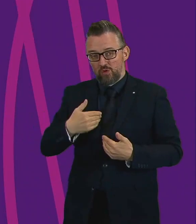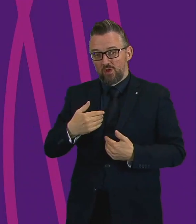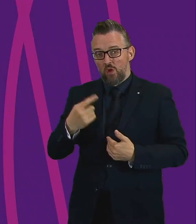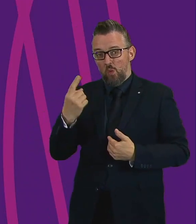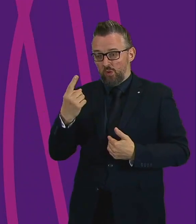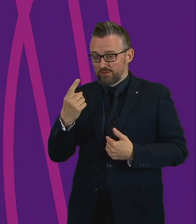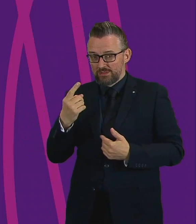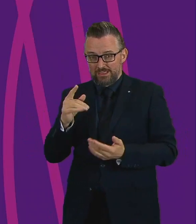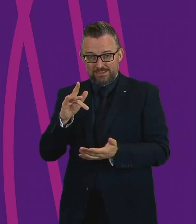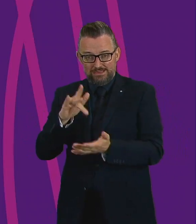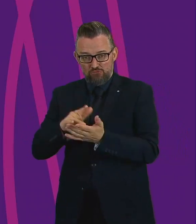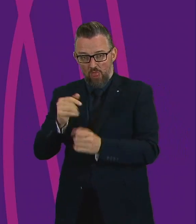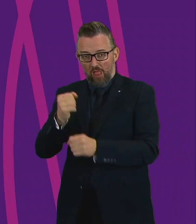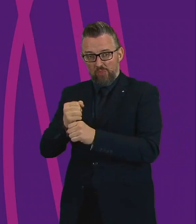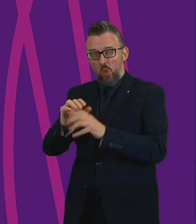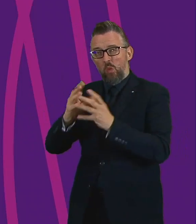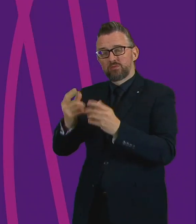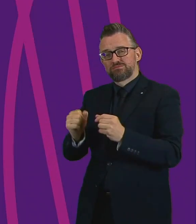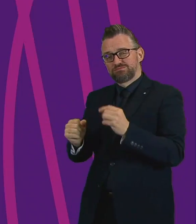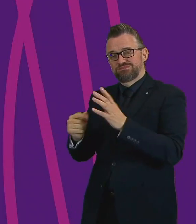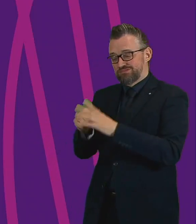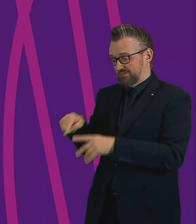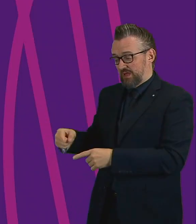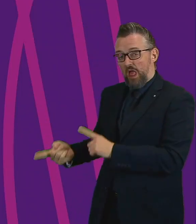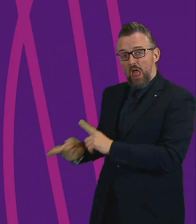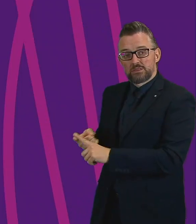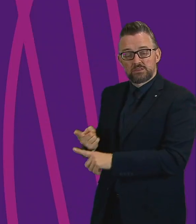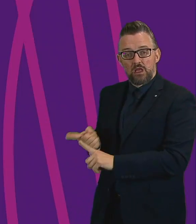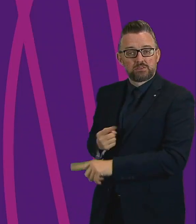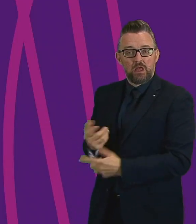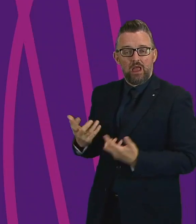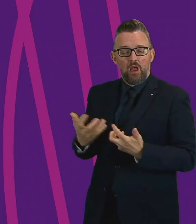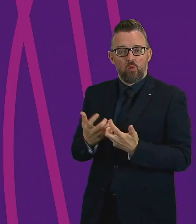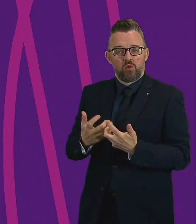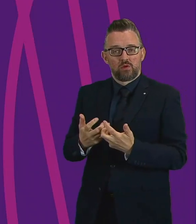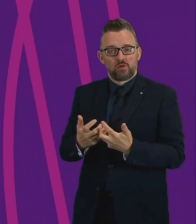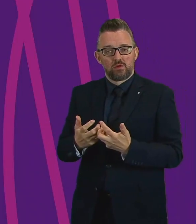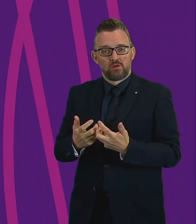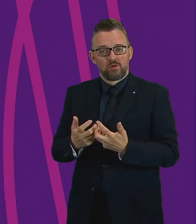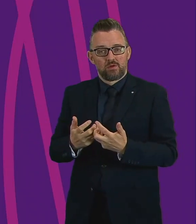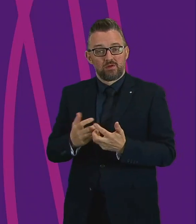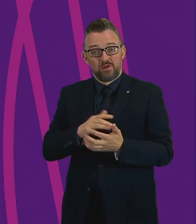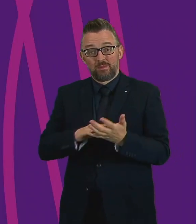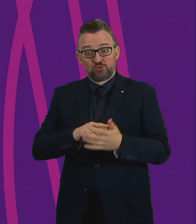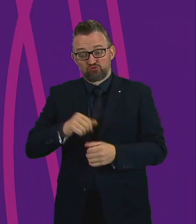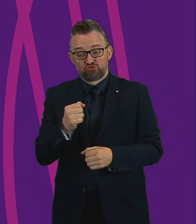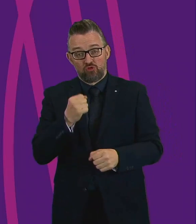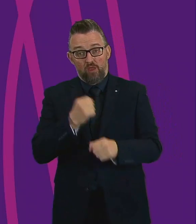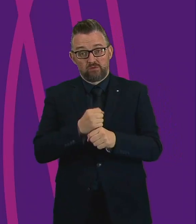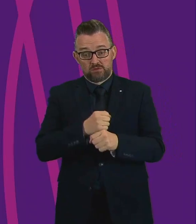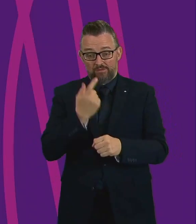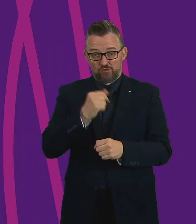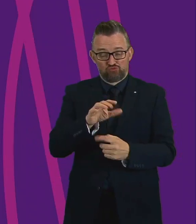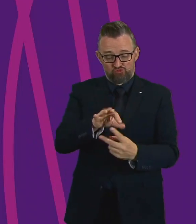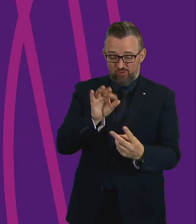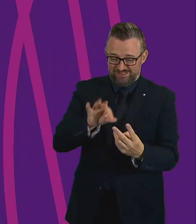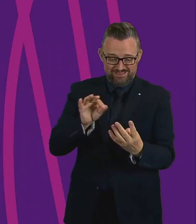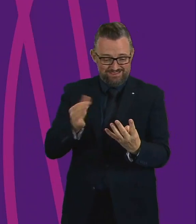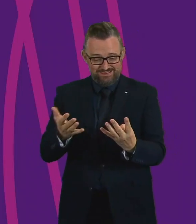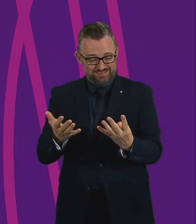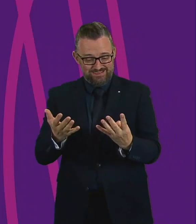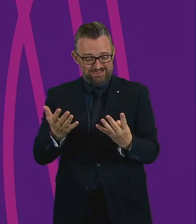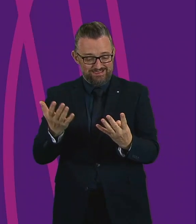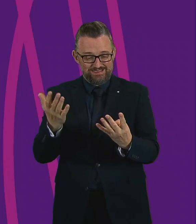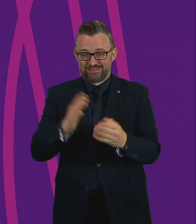fiscally centralised governments in the world will answer that question, which will mean that the choices for the Scottish Government may be